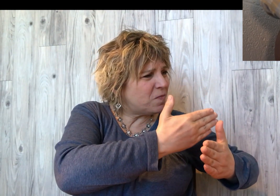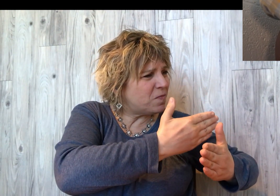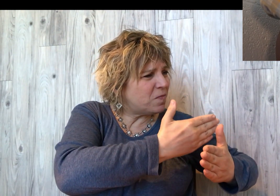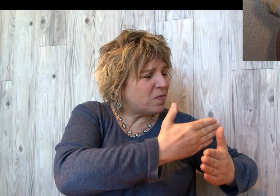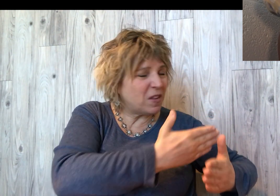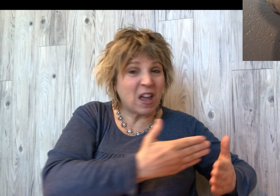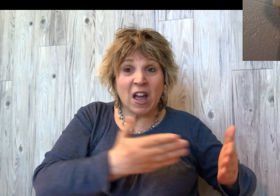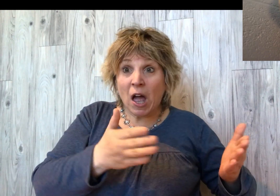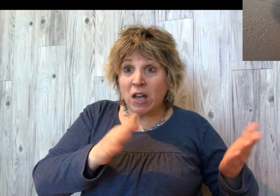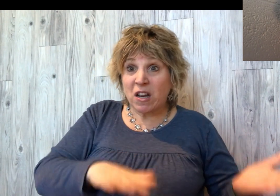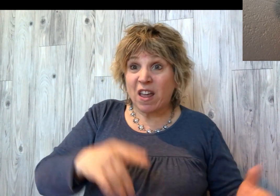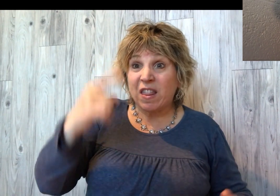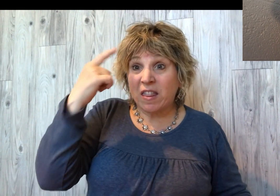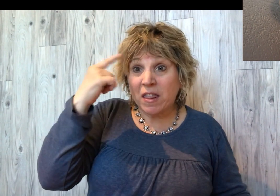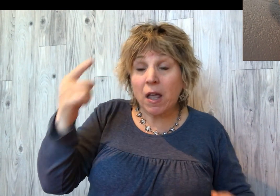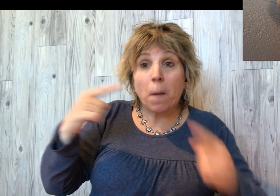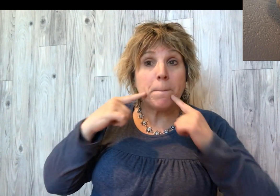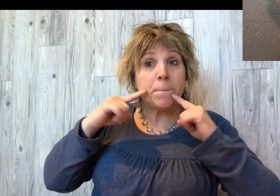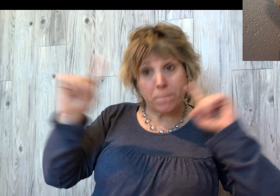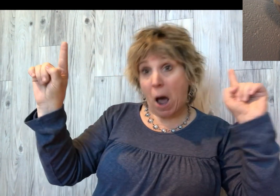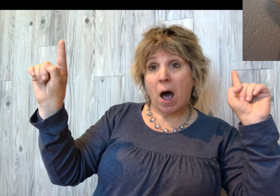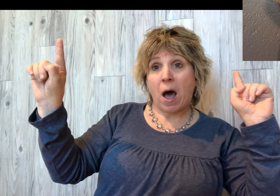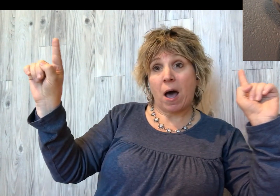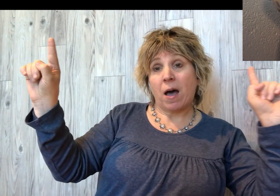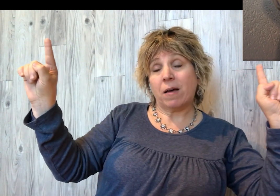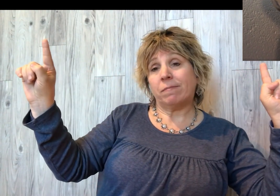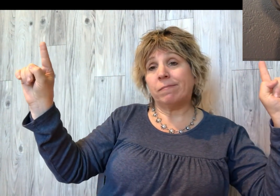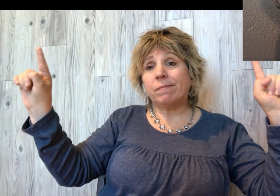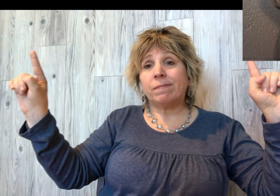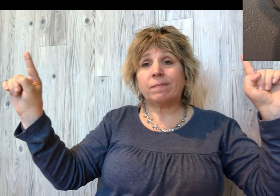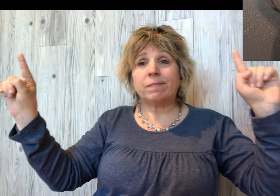when death had claimed its victory.